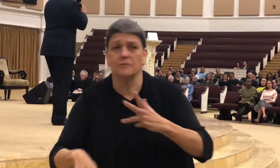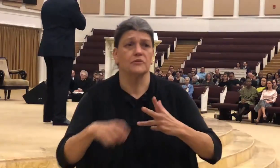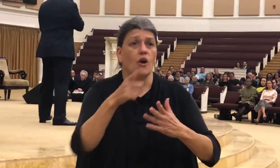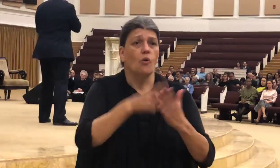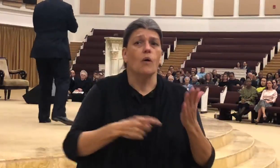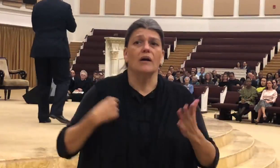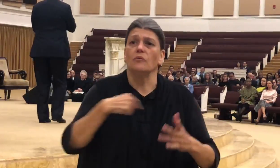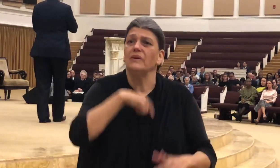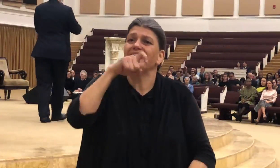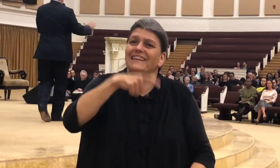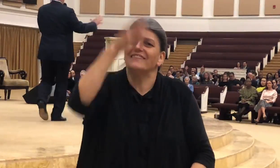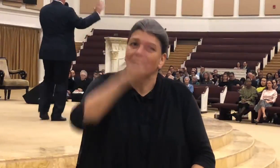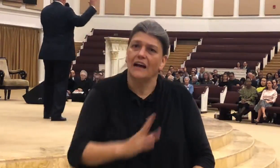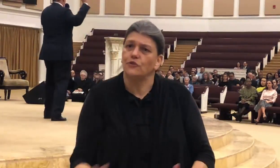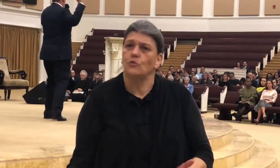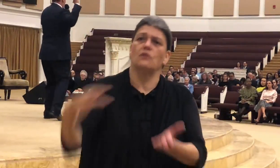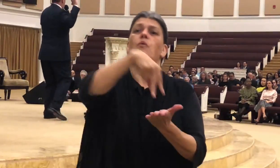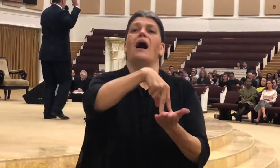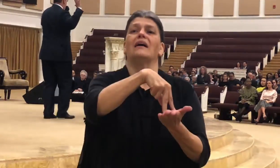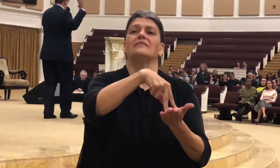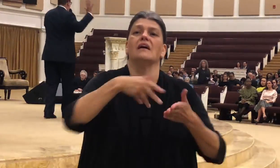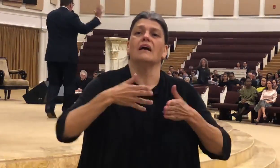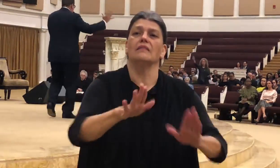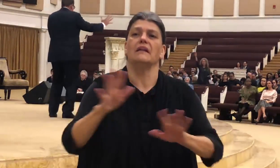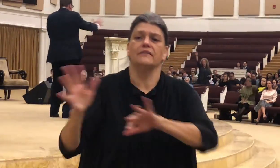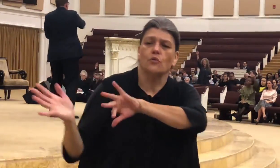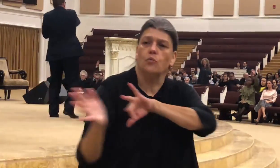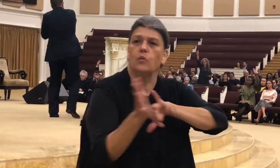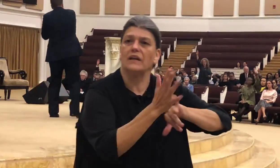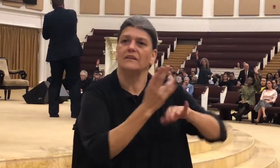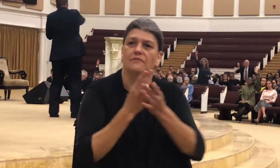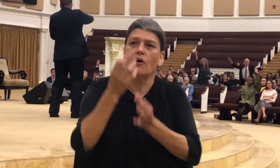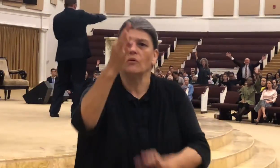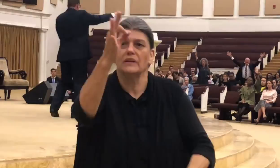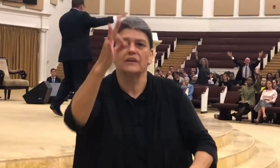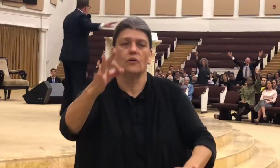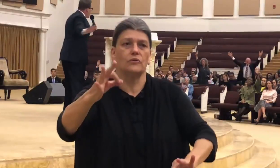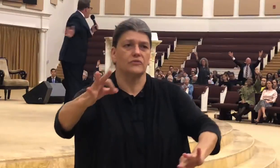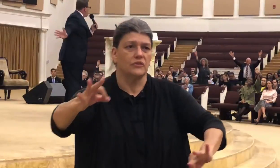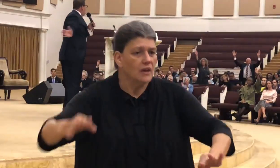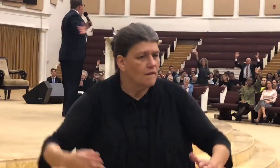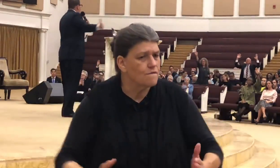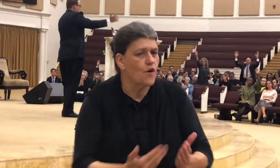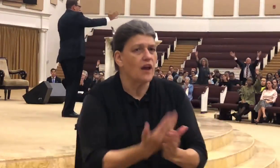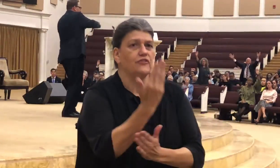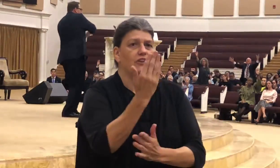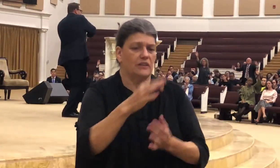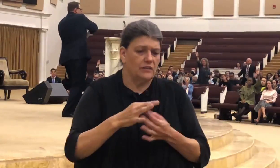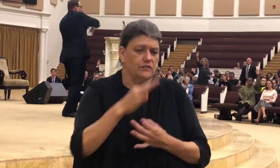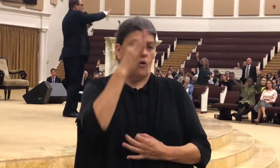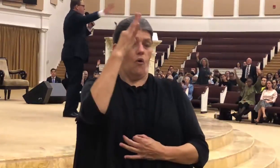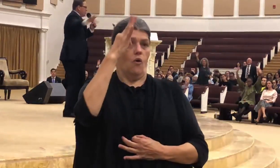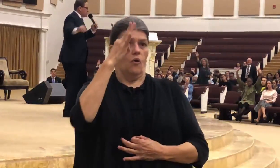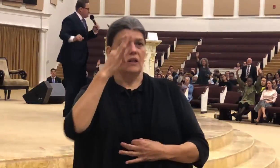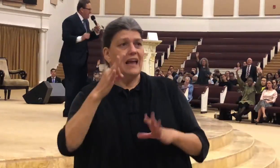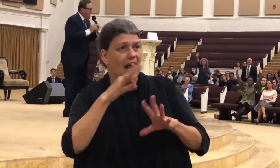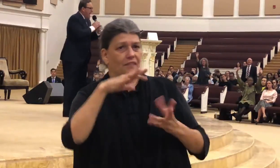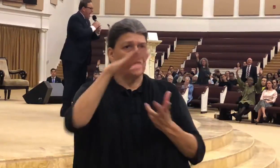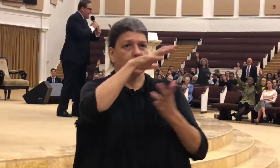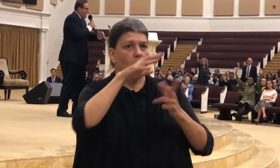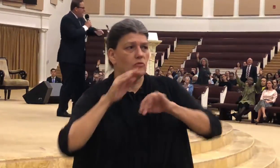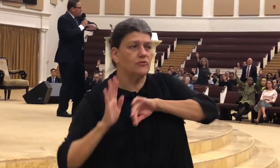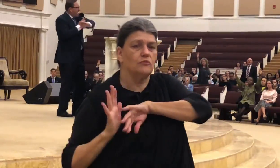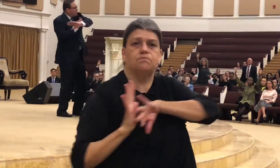to arise in this house and let the wind of refreshing blow over your soul, blow over your mind, blow over your